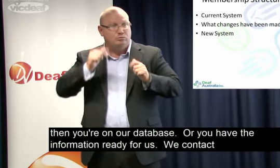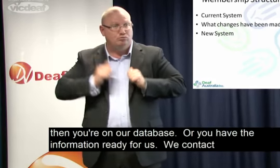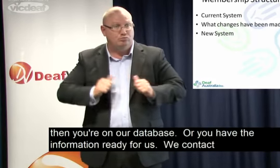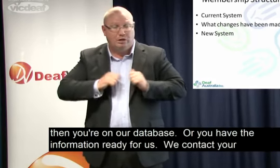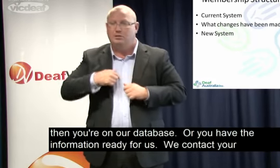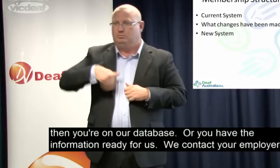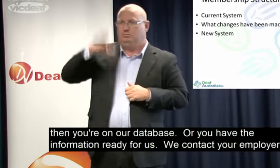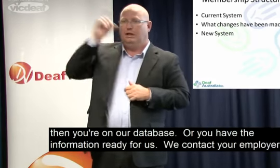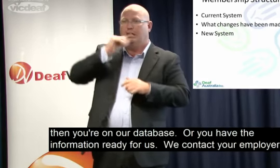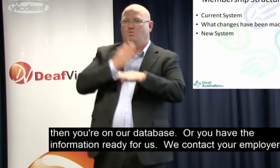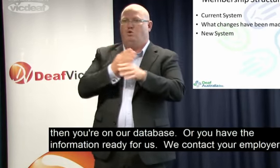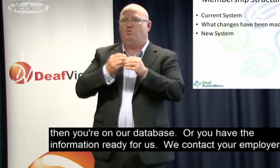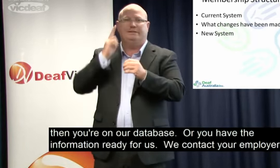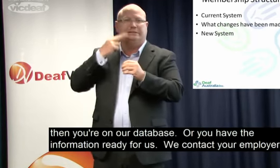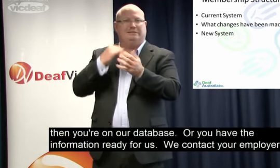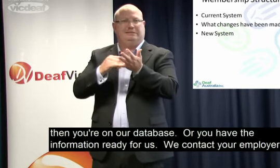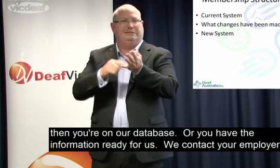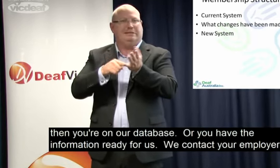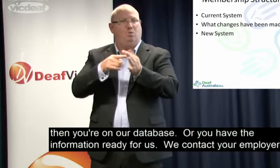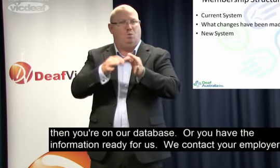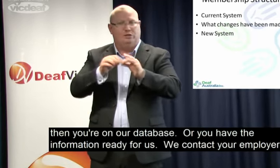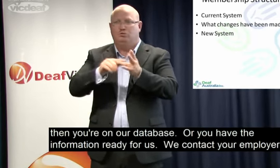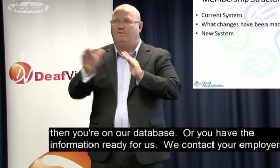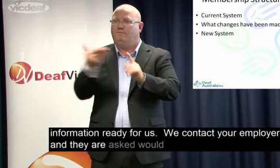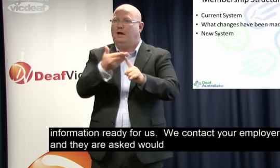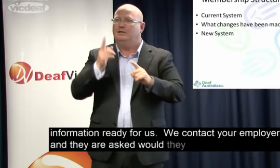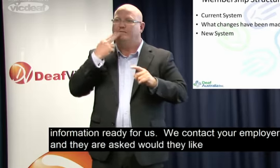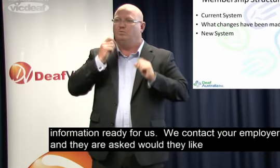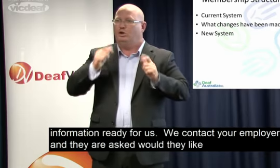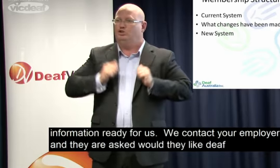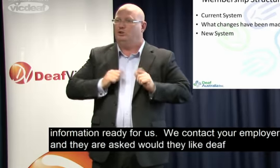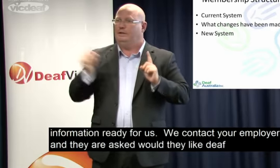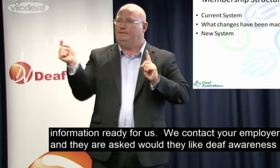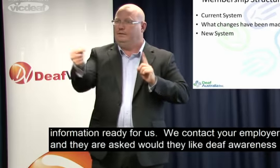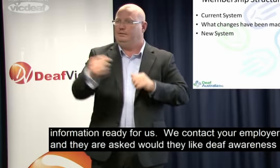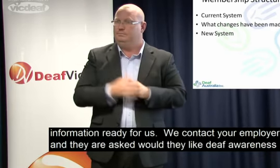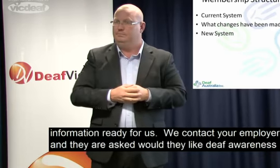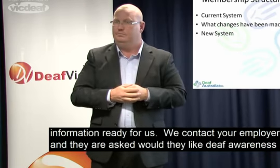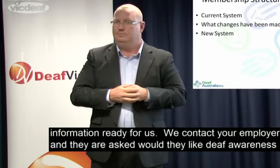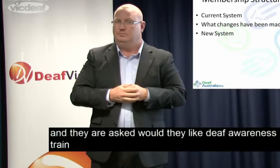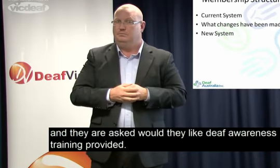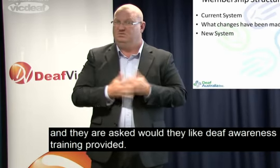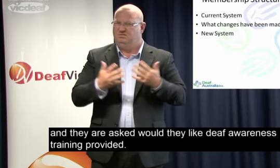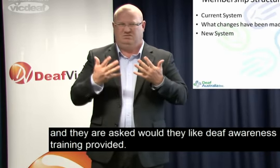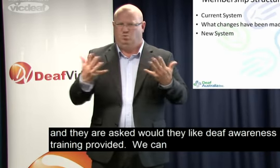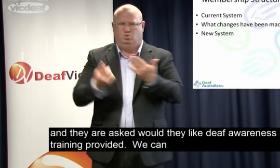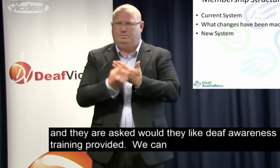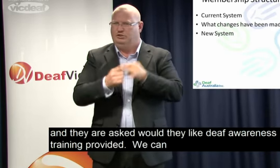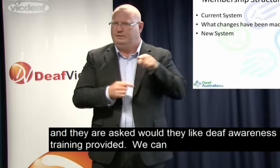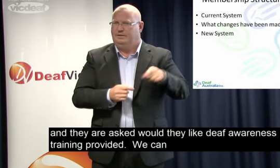would they like deaf awareness training provided. And we can say that we can work with the state provider to provide the deaf awareness training through this initiative.